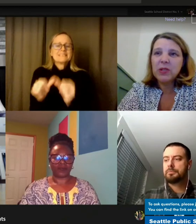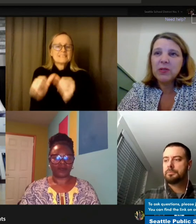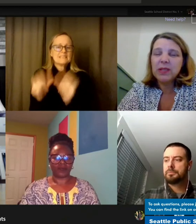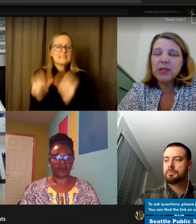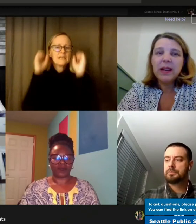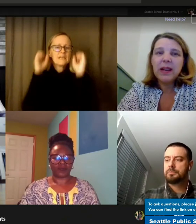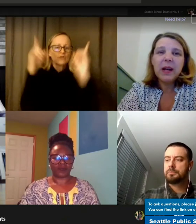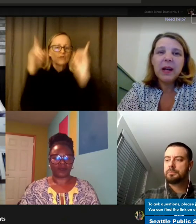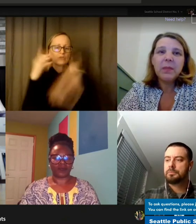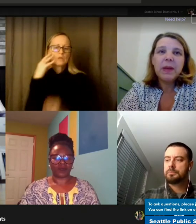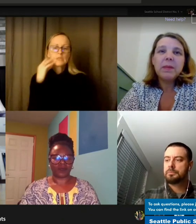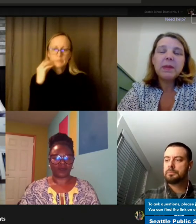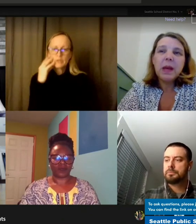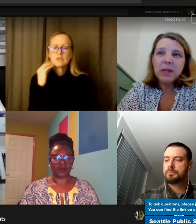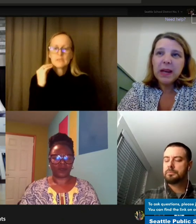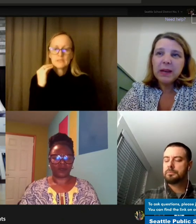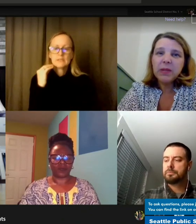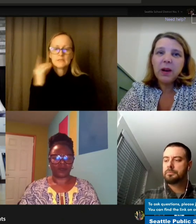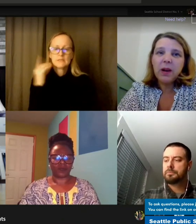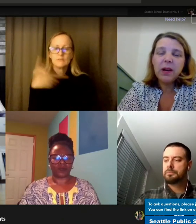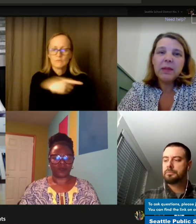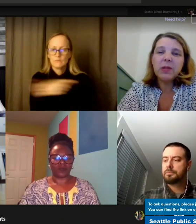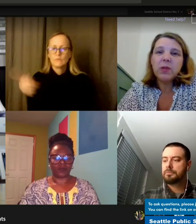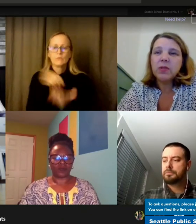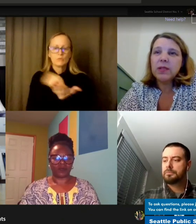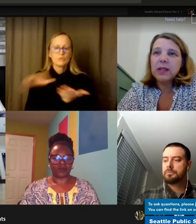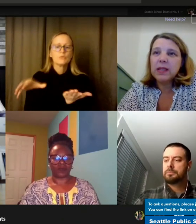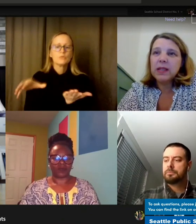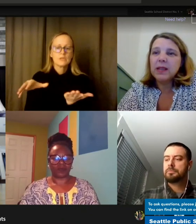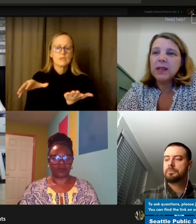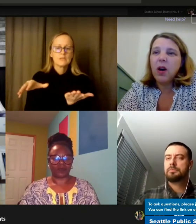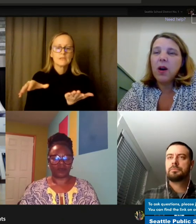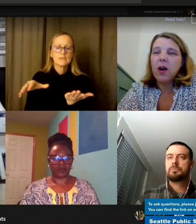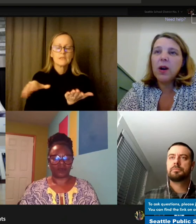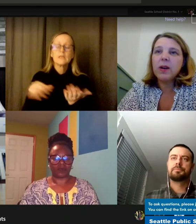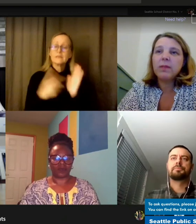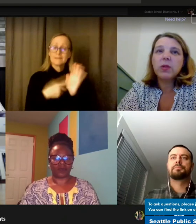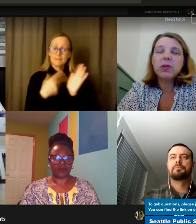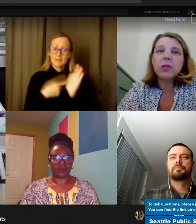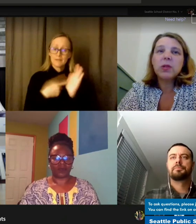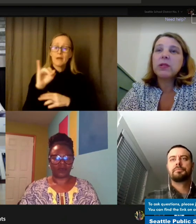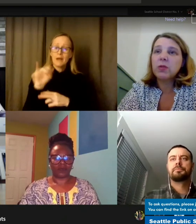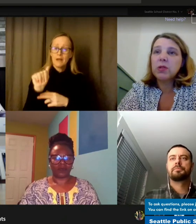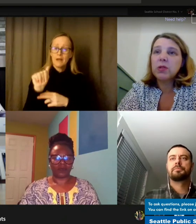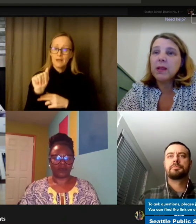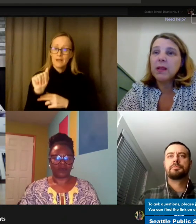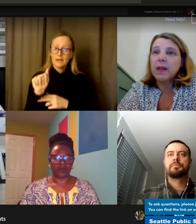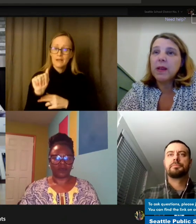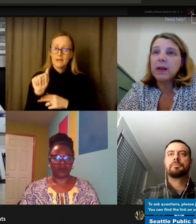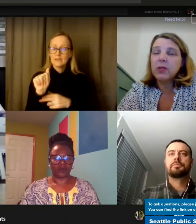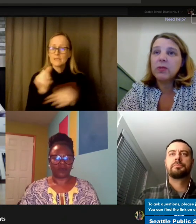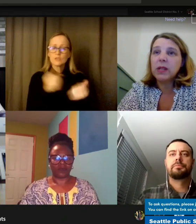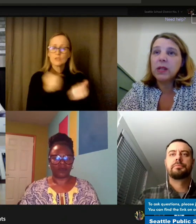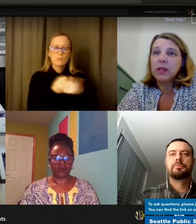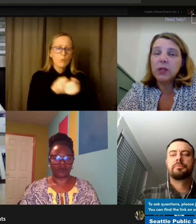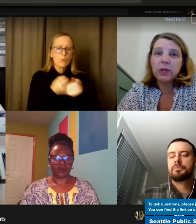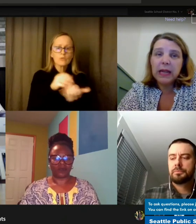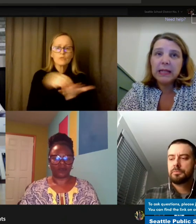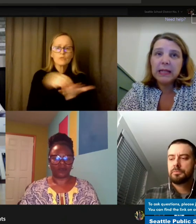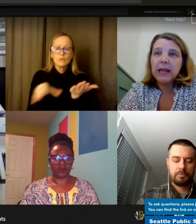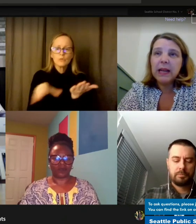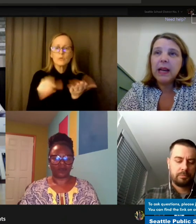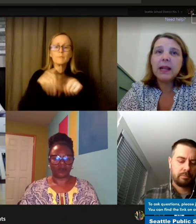students. Sometimes our instructional assistants are supporting students based on the student's individual